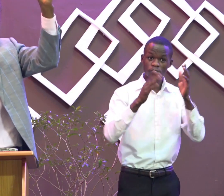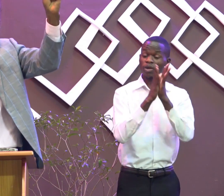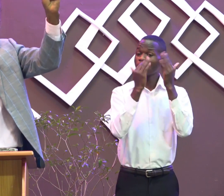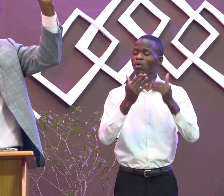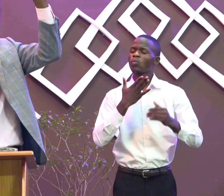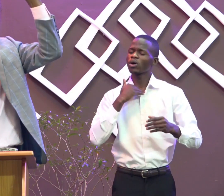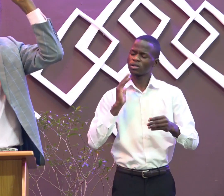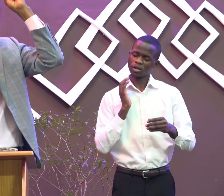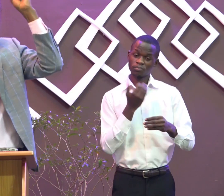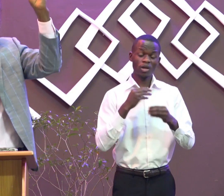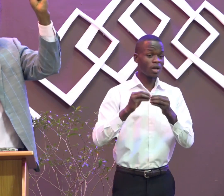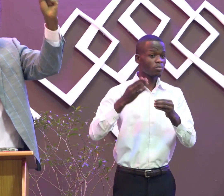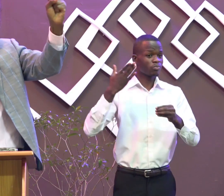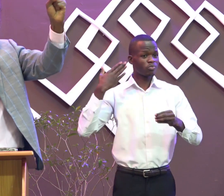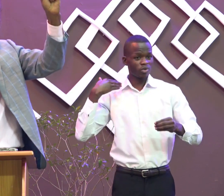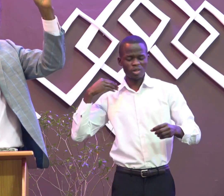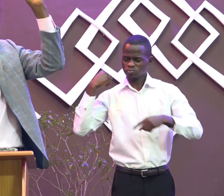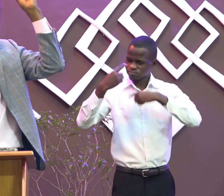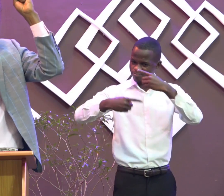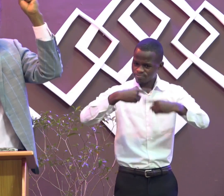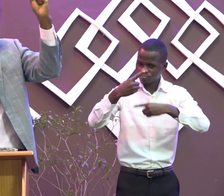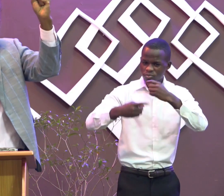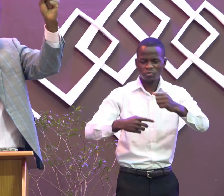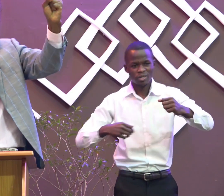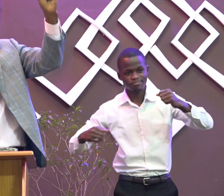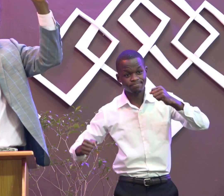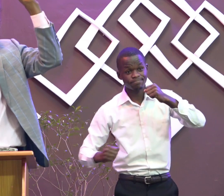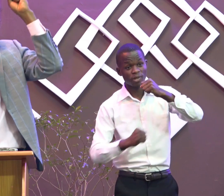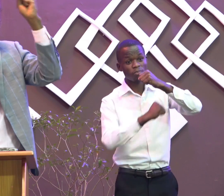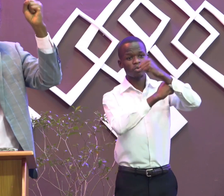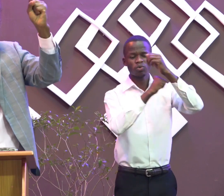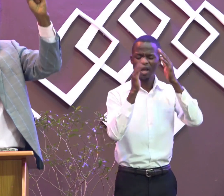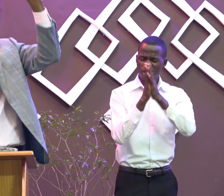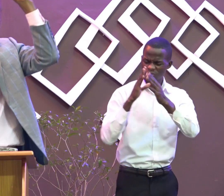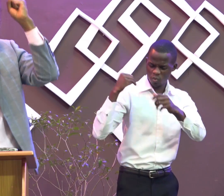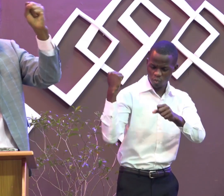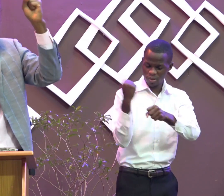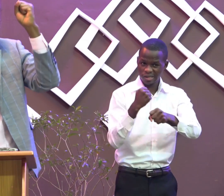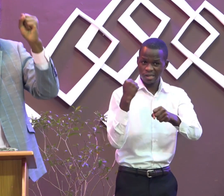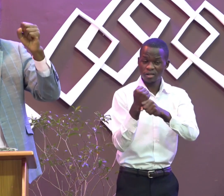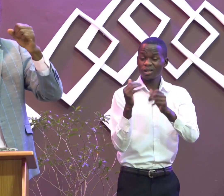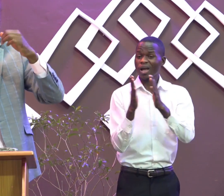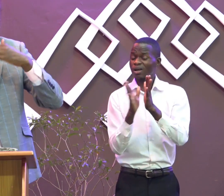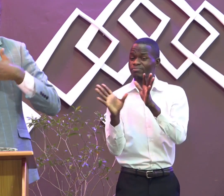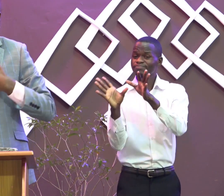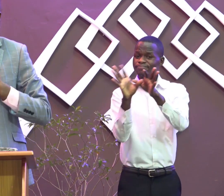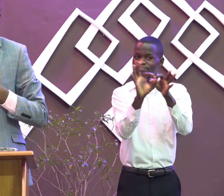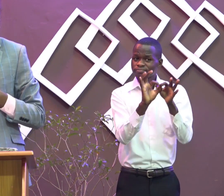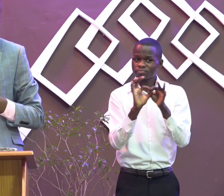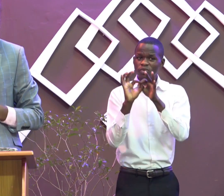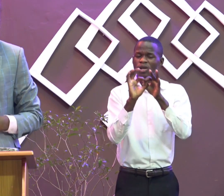maaso tugenda kumuwagira tugenda kubeera emabegawe tugenda kukolera wamu atwale omulimu